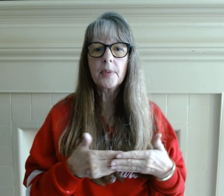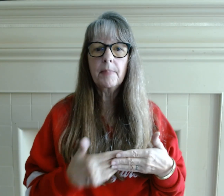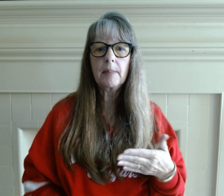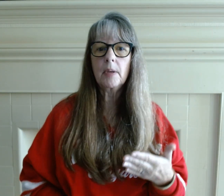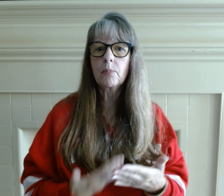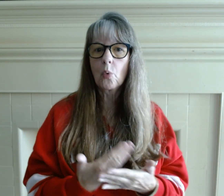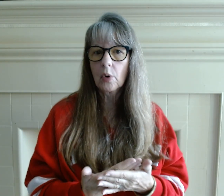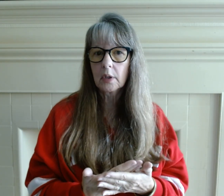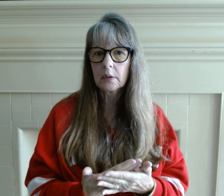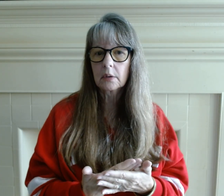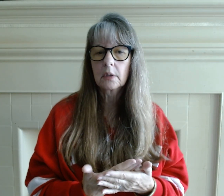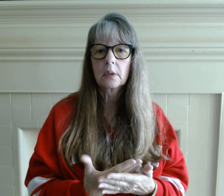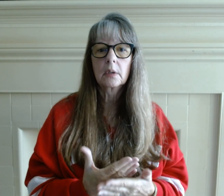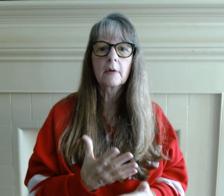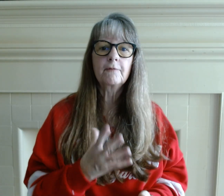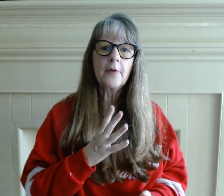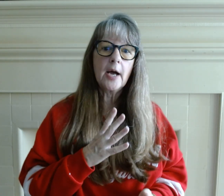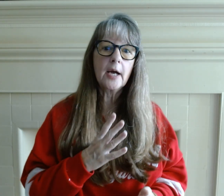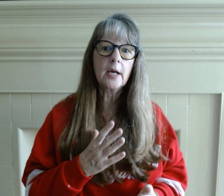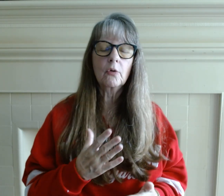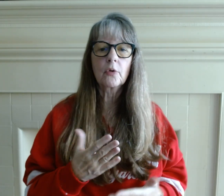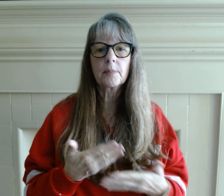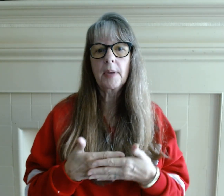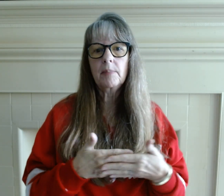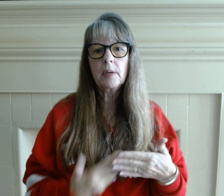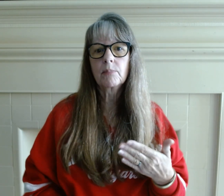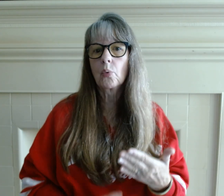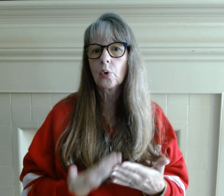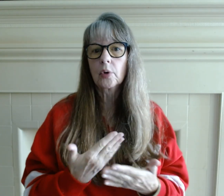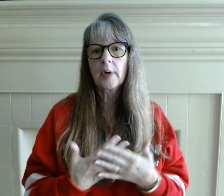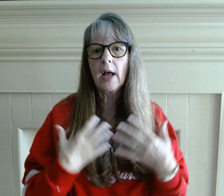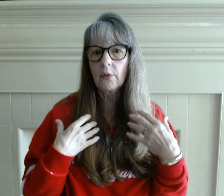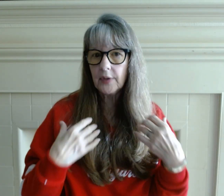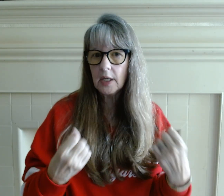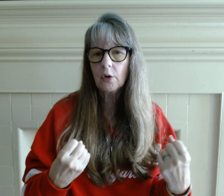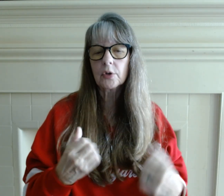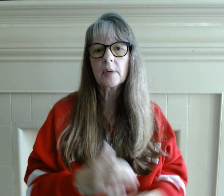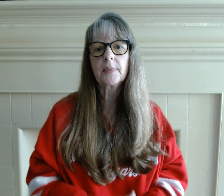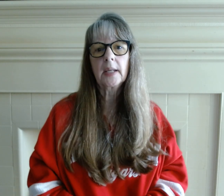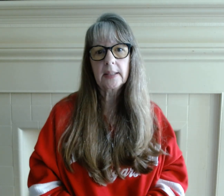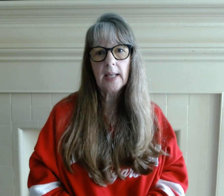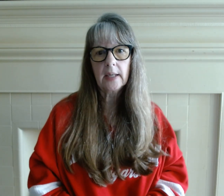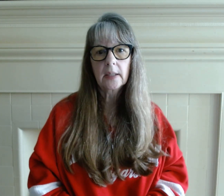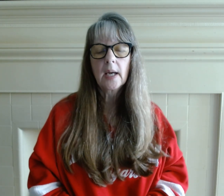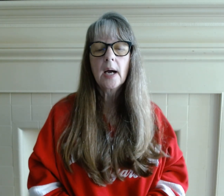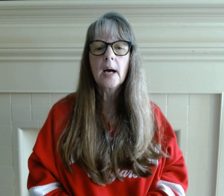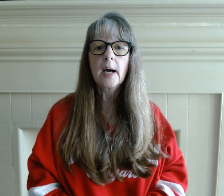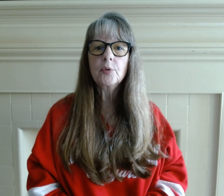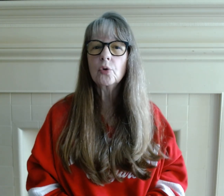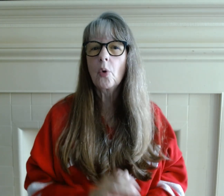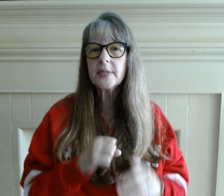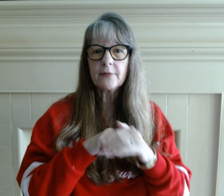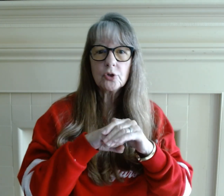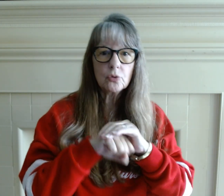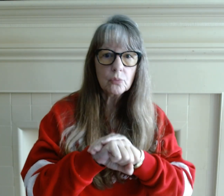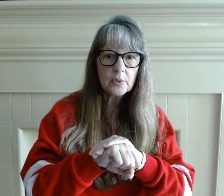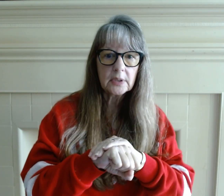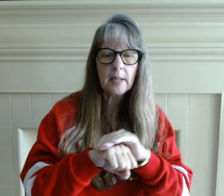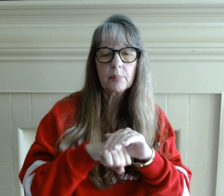baby born fine, or the baby born healthy, or something like that. You don't always have to do the labor